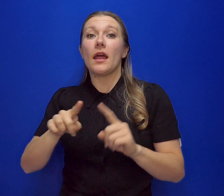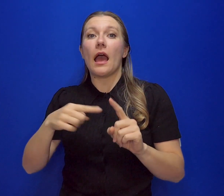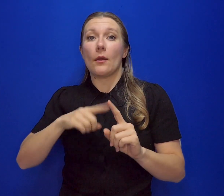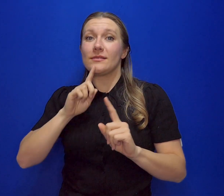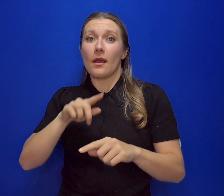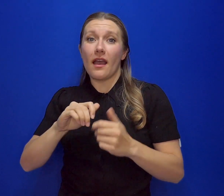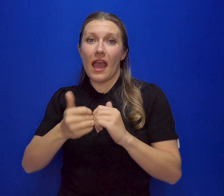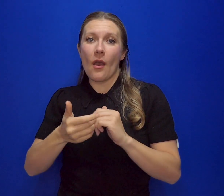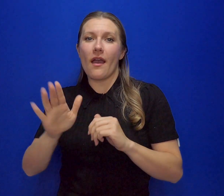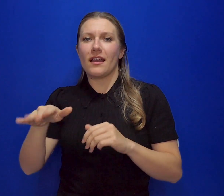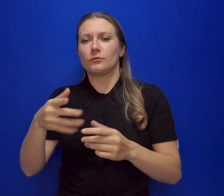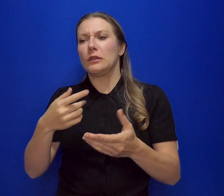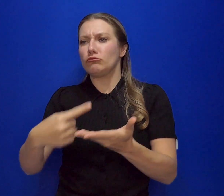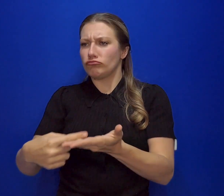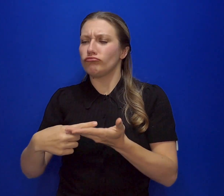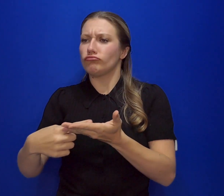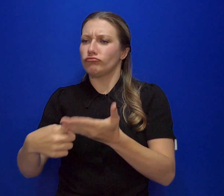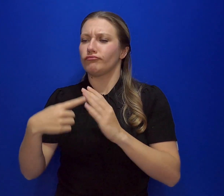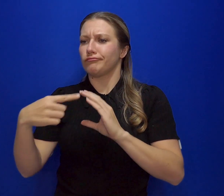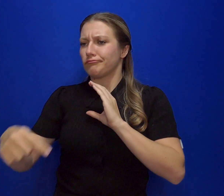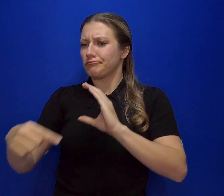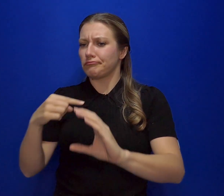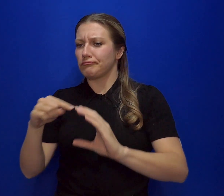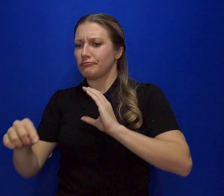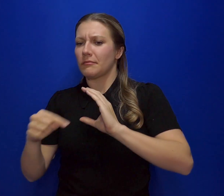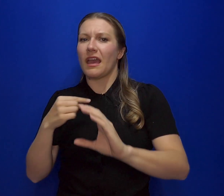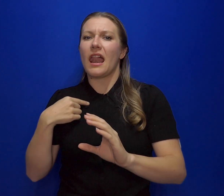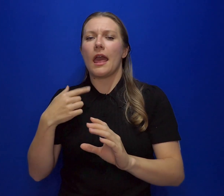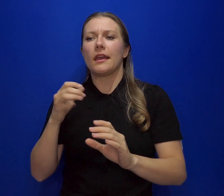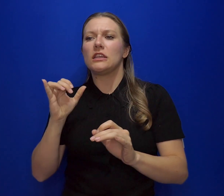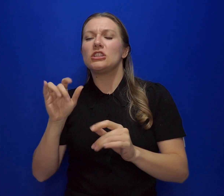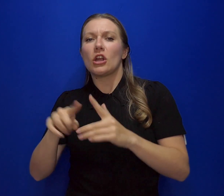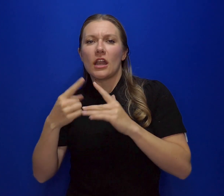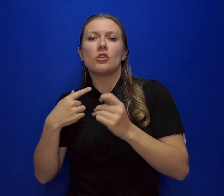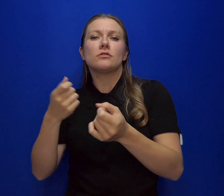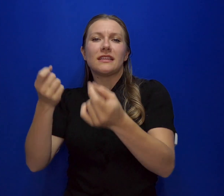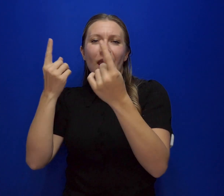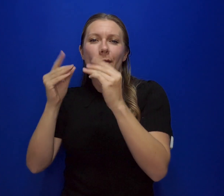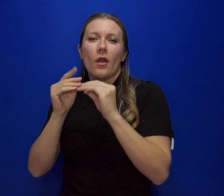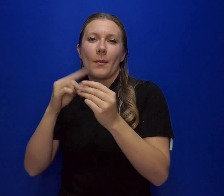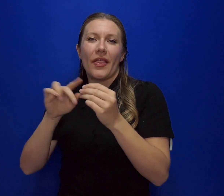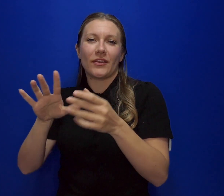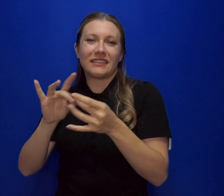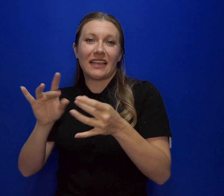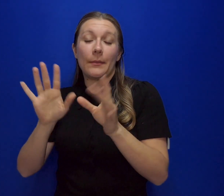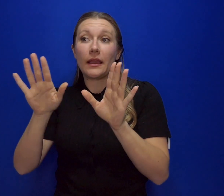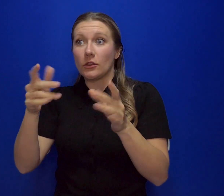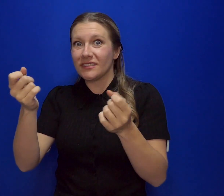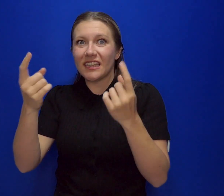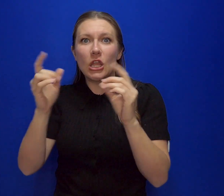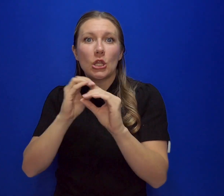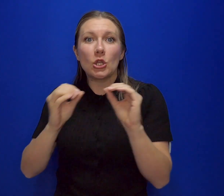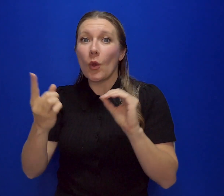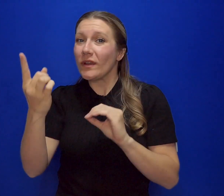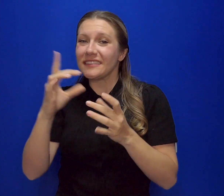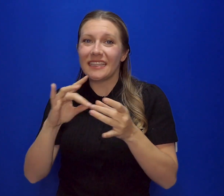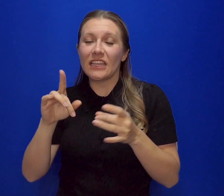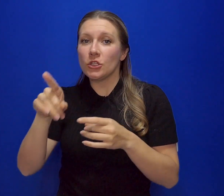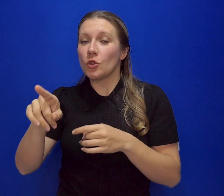look, as we went back and forth and I got contextually better what they were saying, I said, listen, no one is saying that your blood sugar should